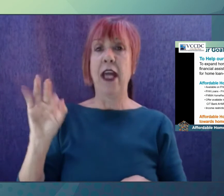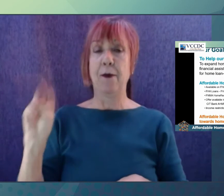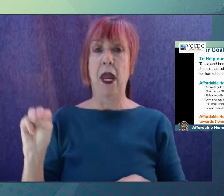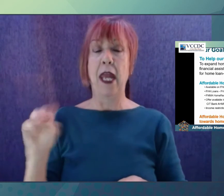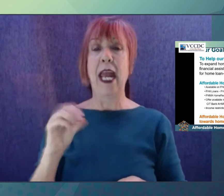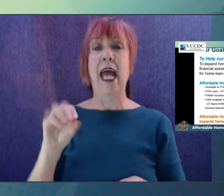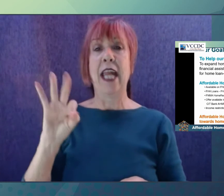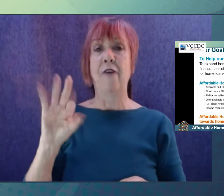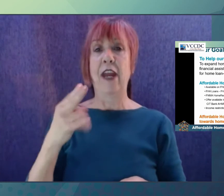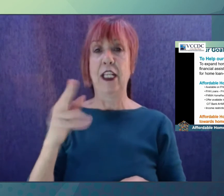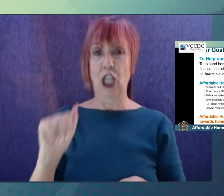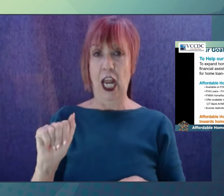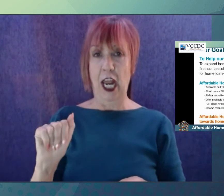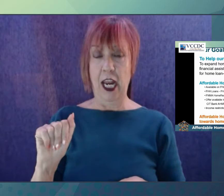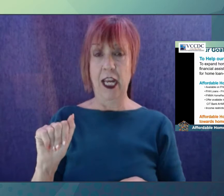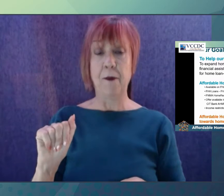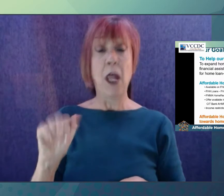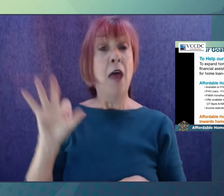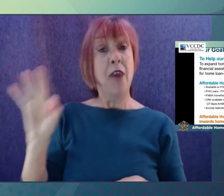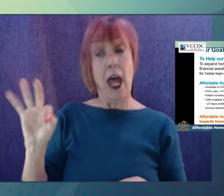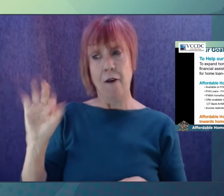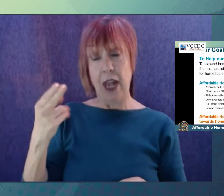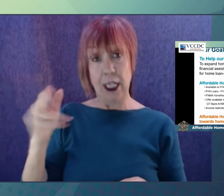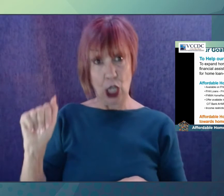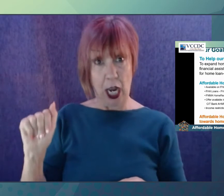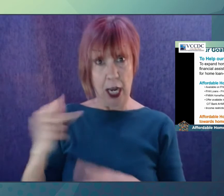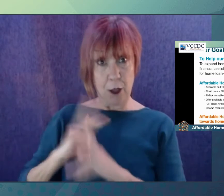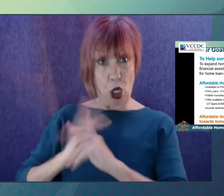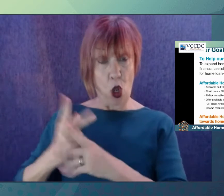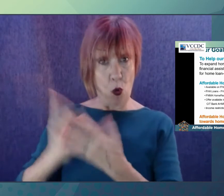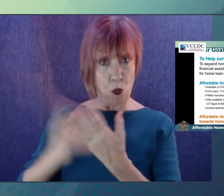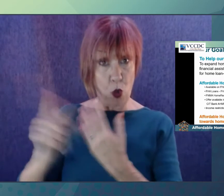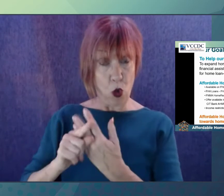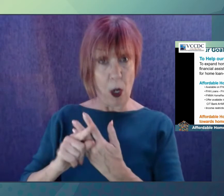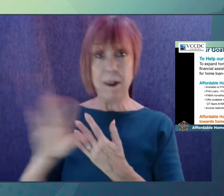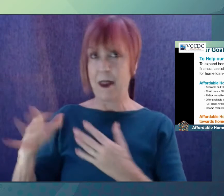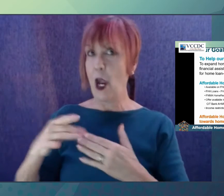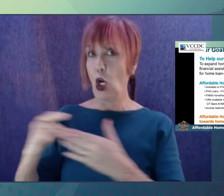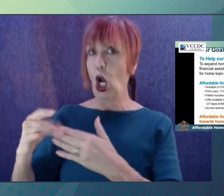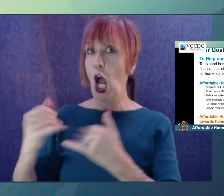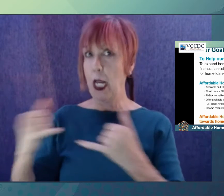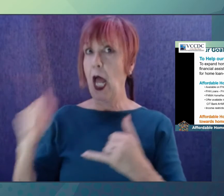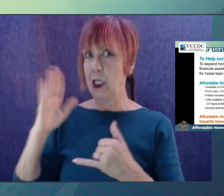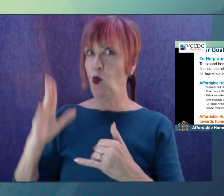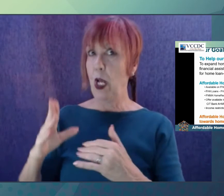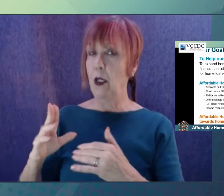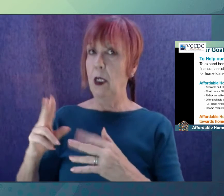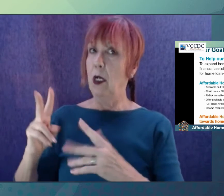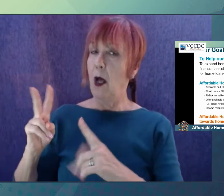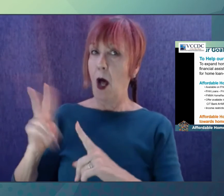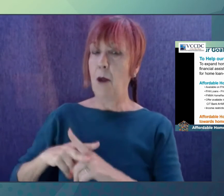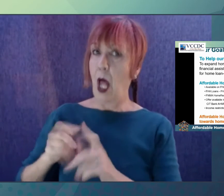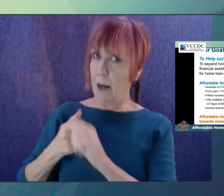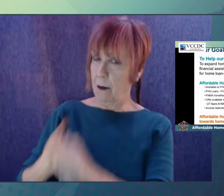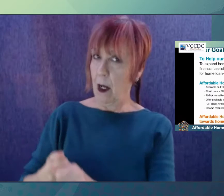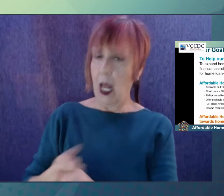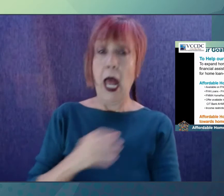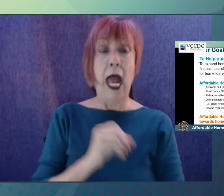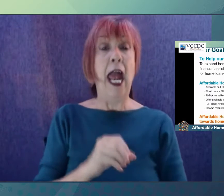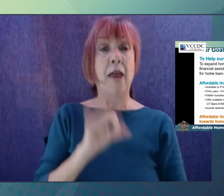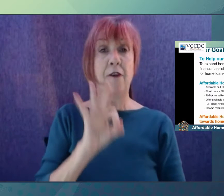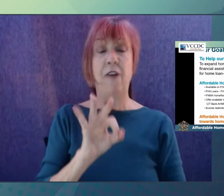FHA programs. The FHA loan programs guidelines will apply, as well as the Fannie Mae Home Ready guidelines